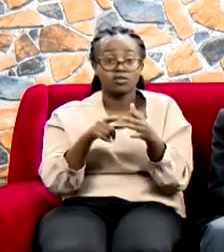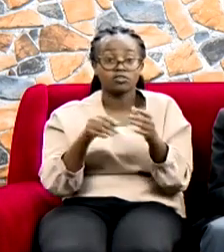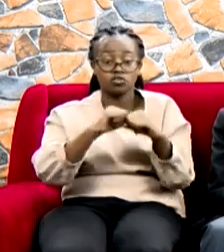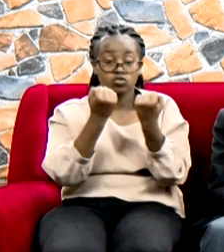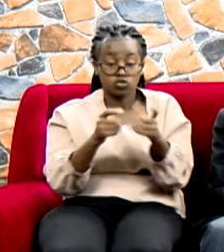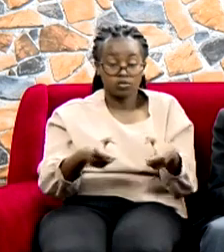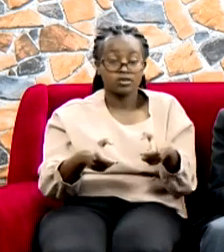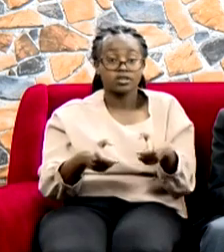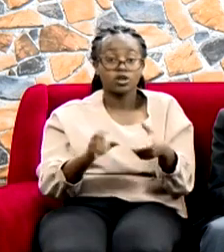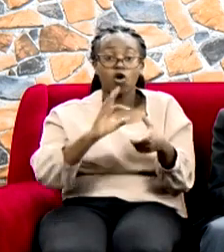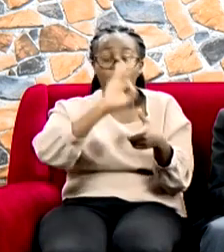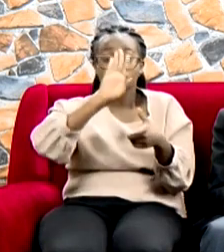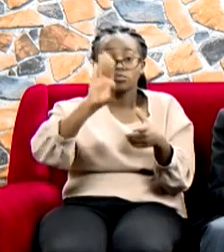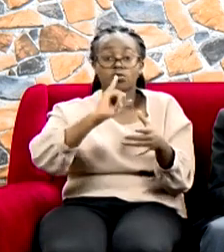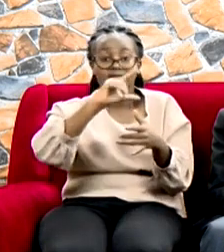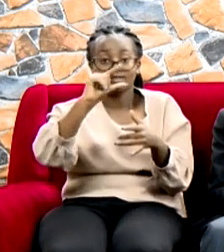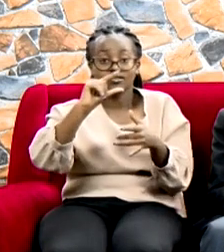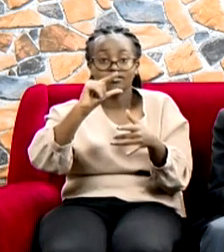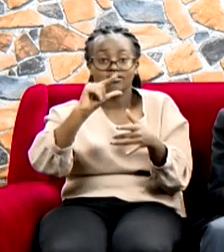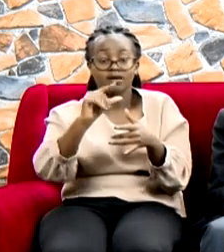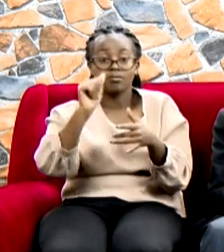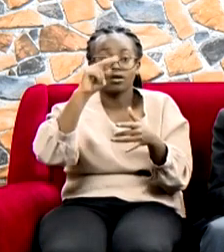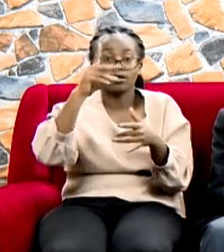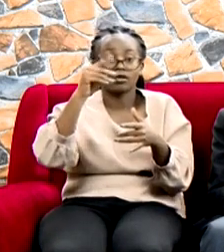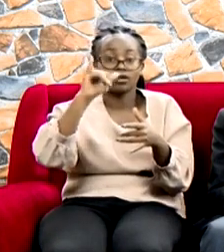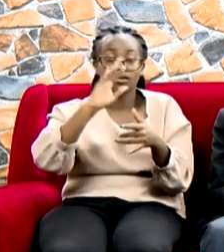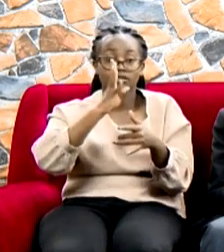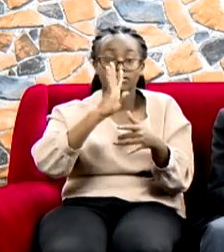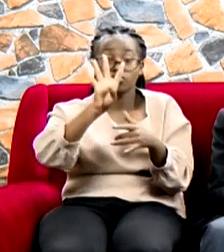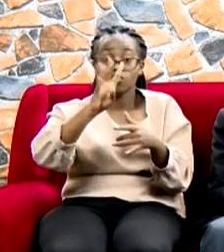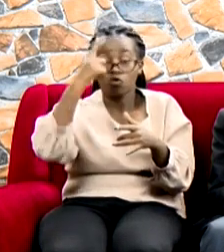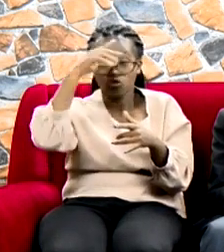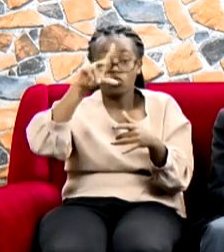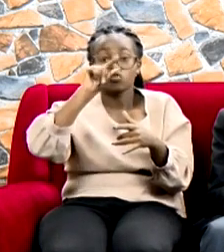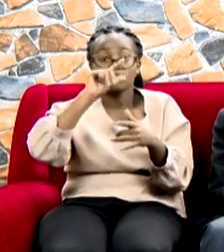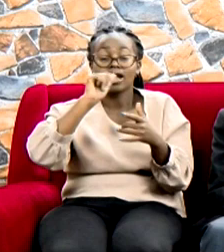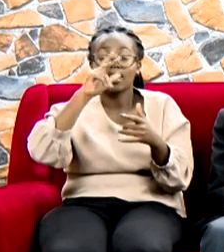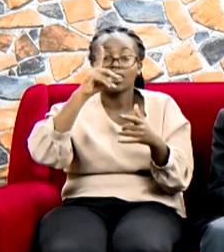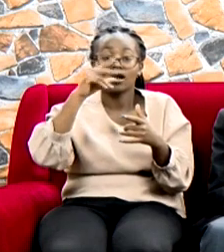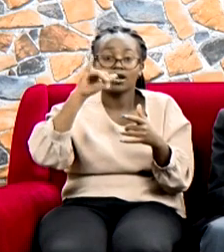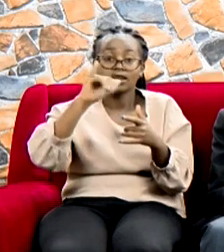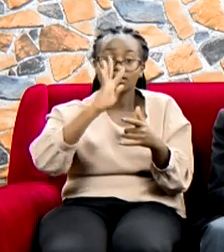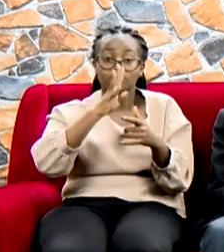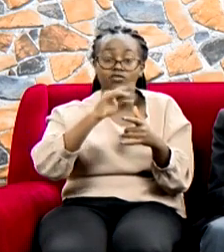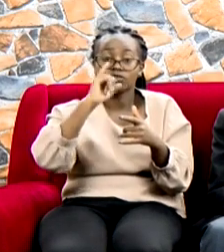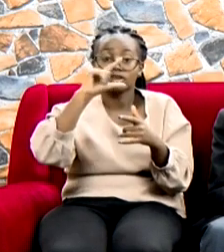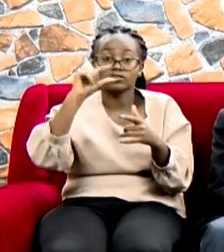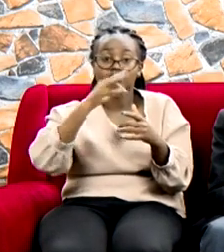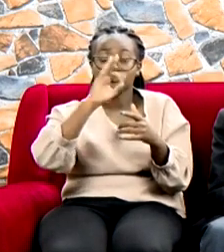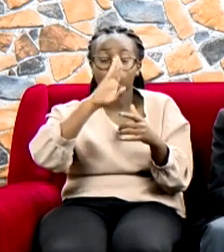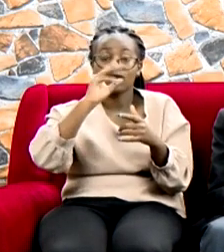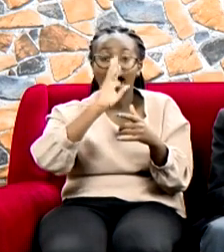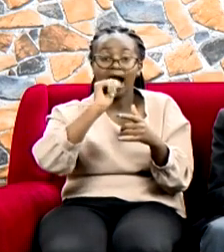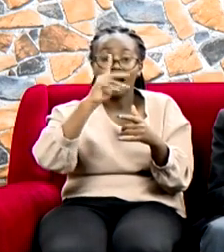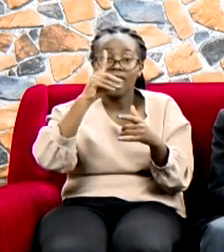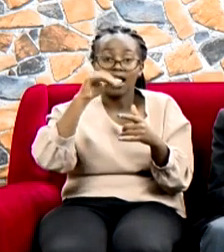social media, on Facebook, on Instagram, Andy Speaks for Twitter, Andy Speaks for Instagram, and the Facebook page is Andy